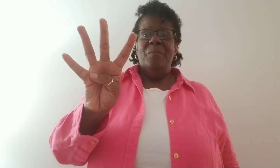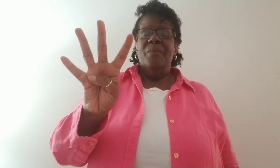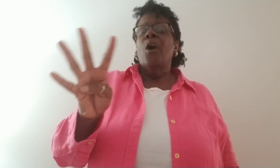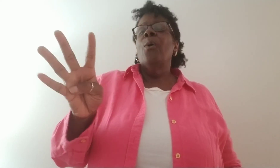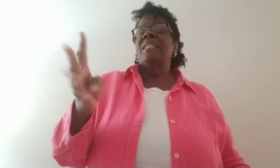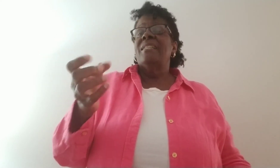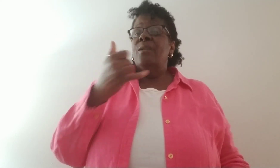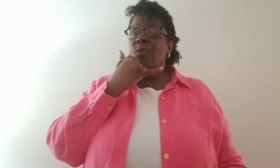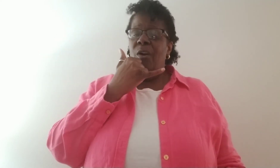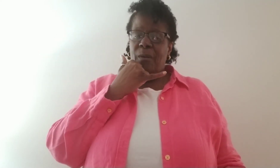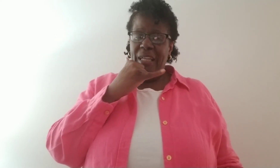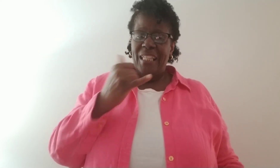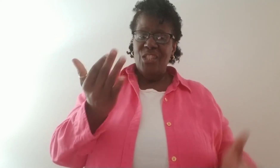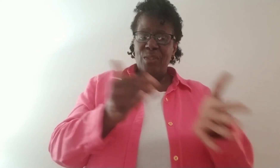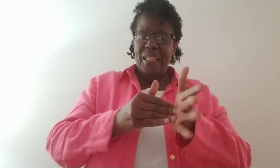Oh, I did that wrong. Okay, let's do that again.